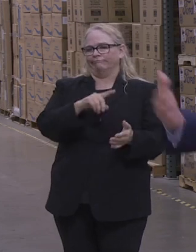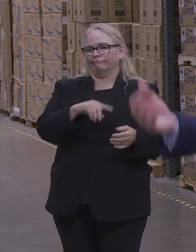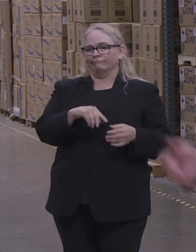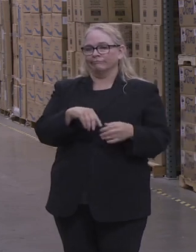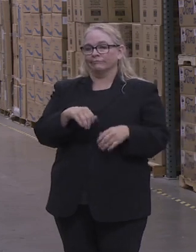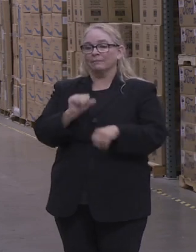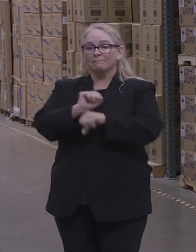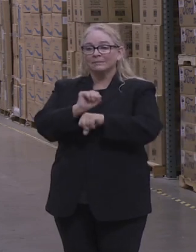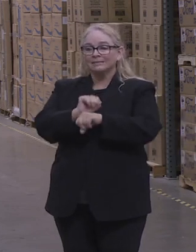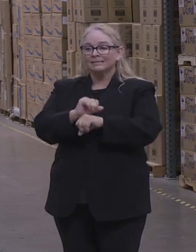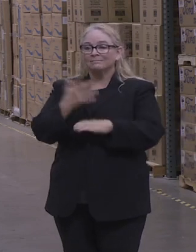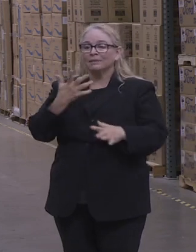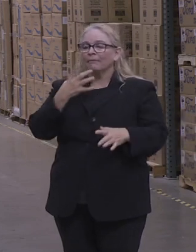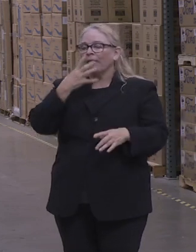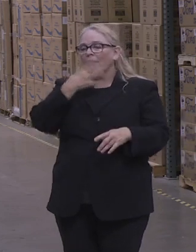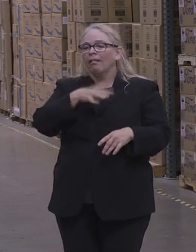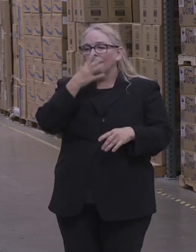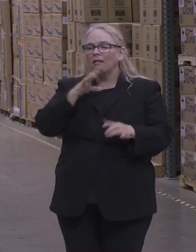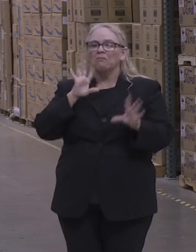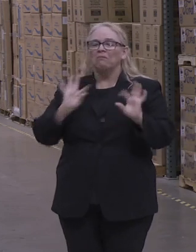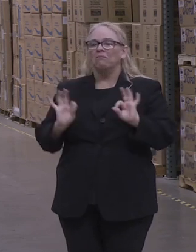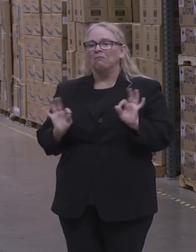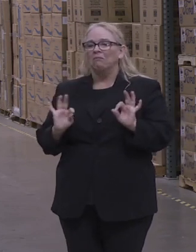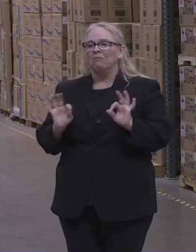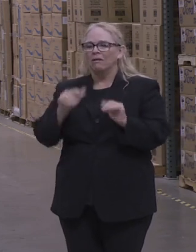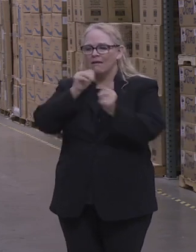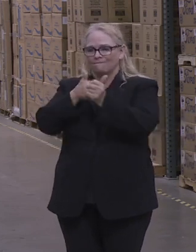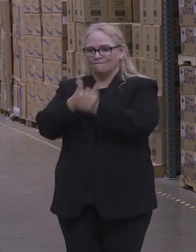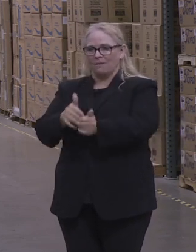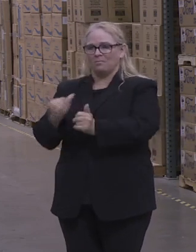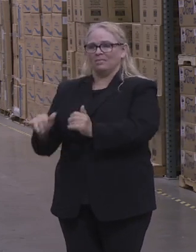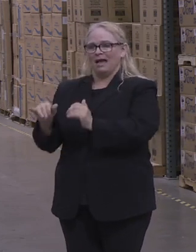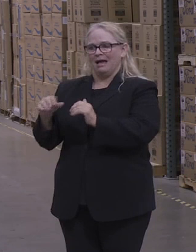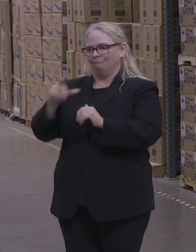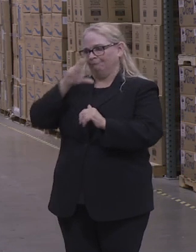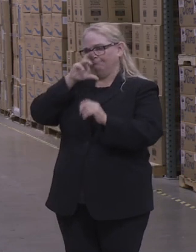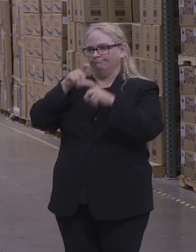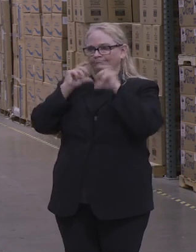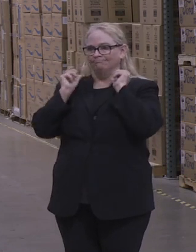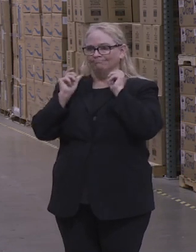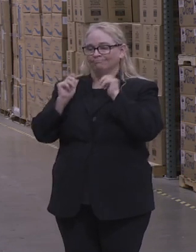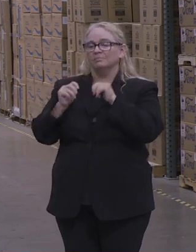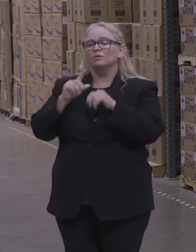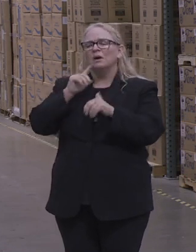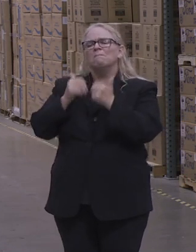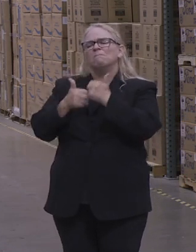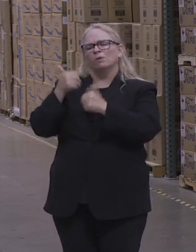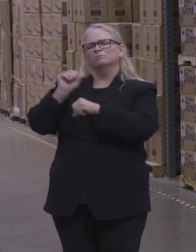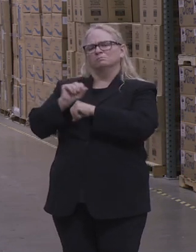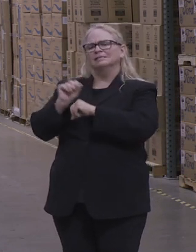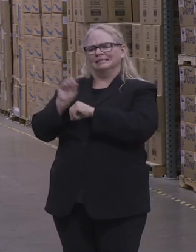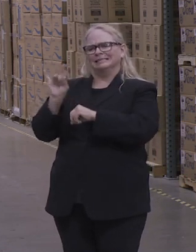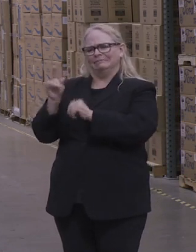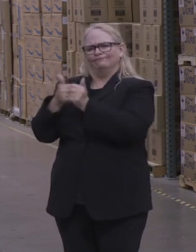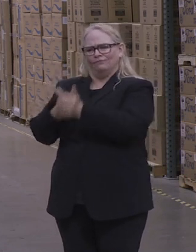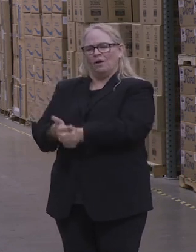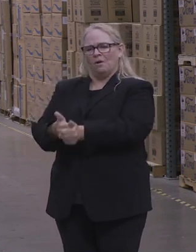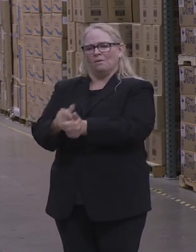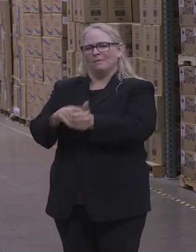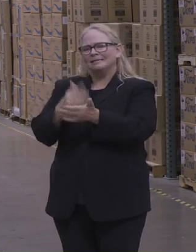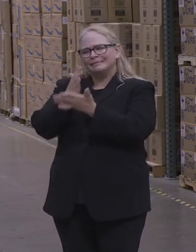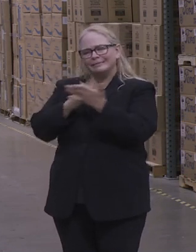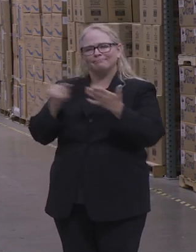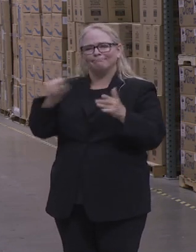in denial, thumbing their nose. Again, exceptions, vast majority of businesses. And as a former business